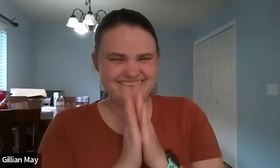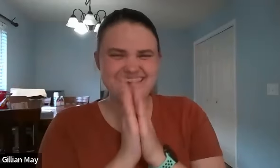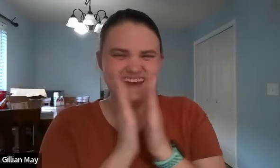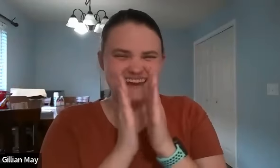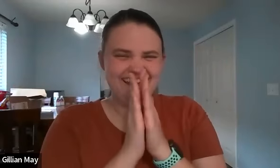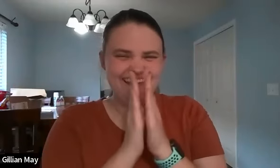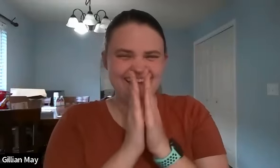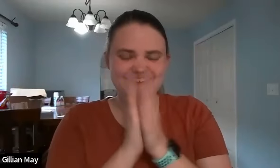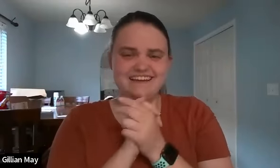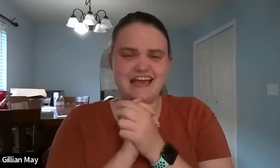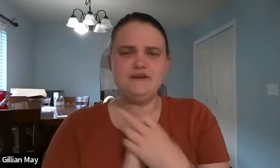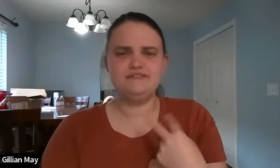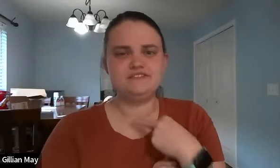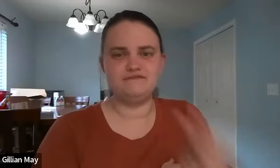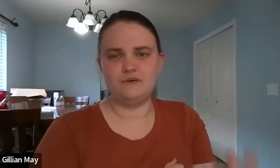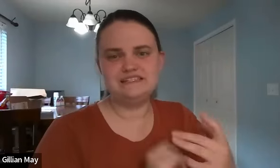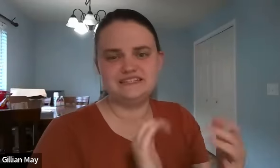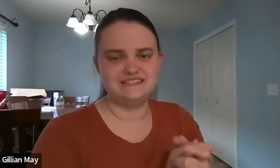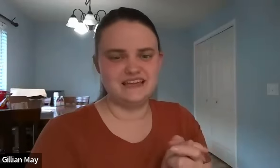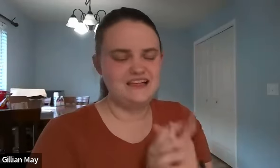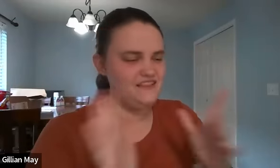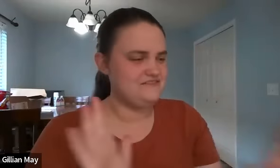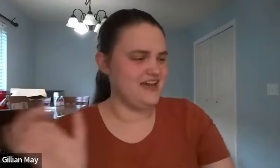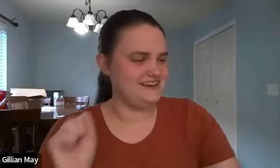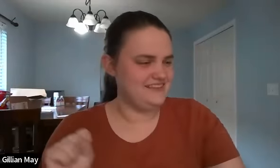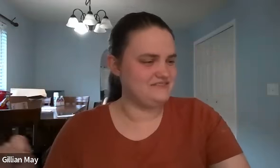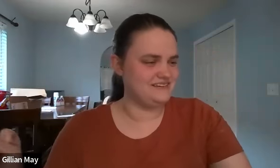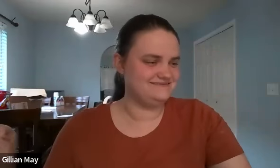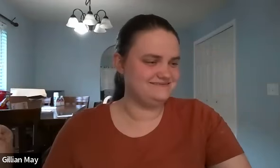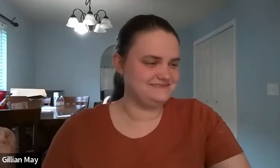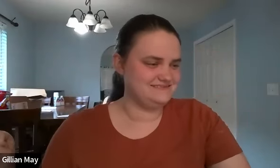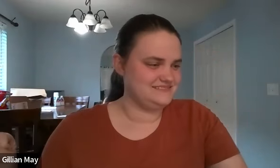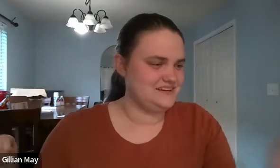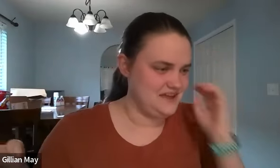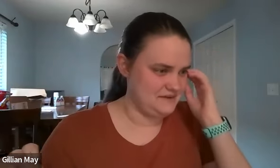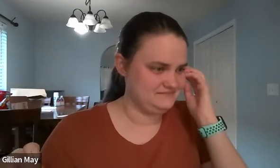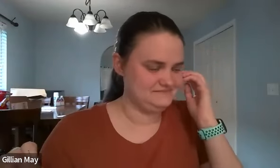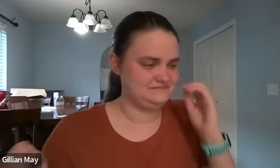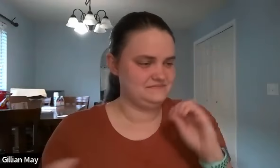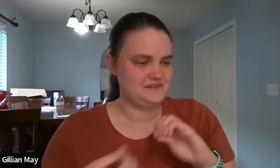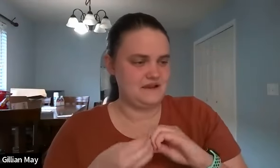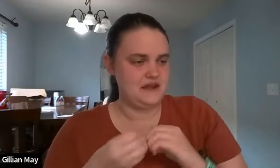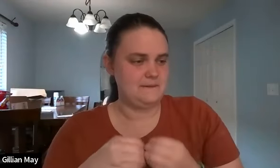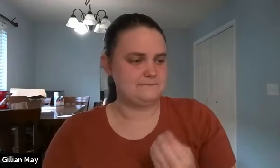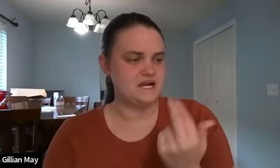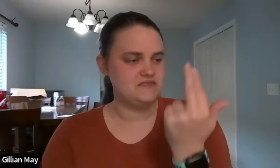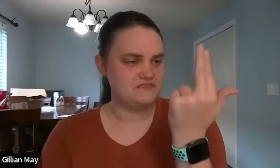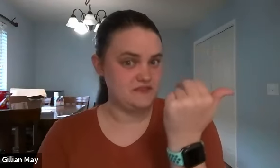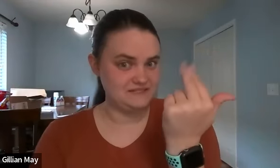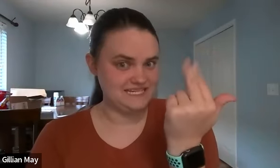Oh, yeah. I don't even just like voice these. I love that. I love it. Okay. All right. Number